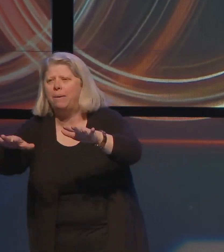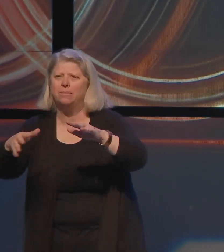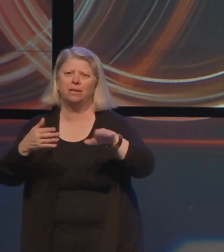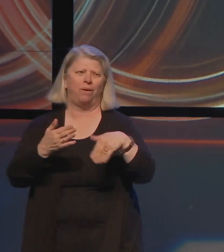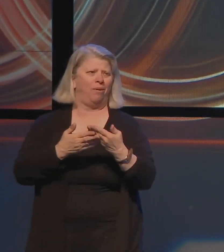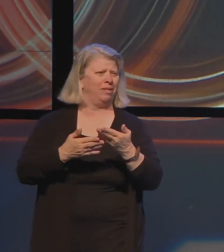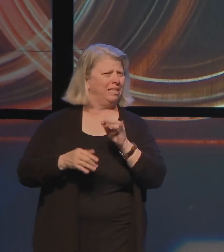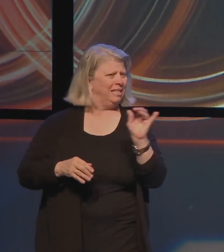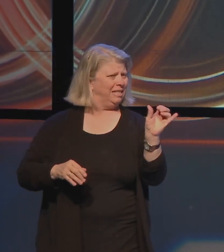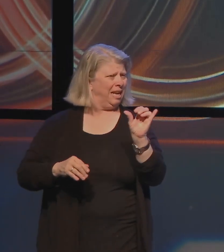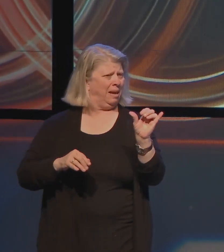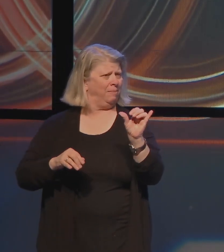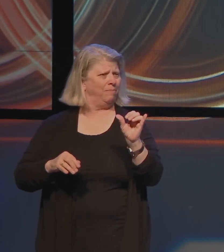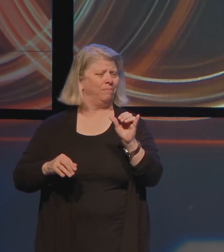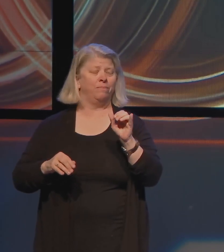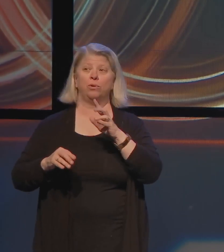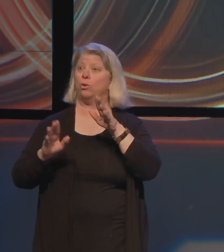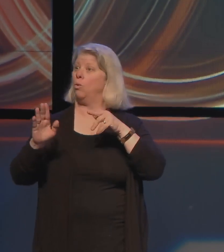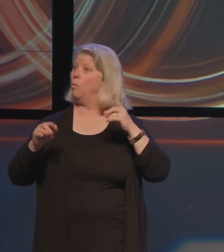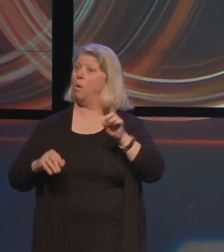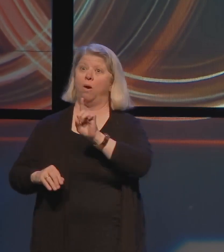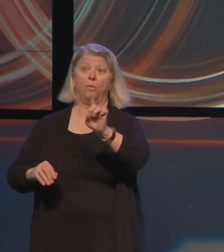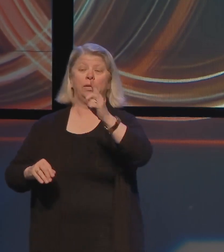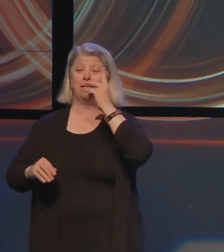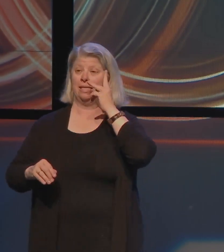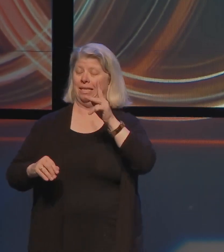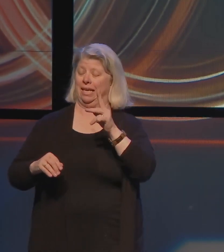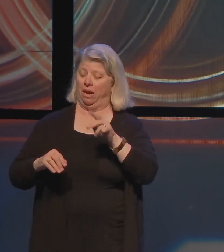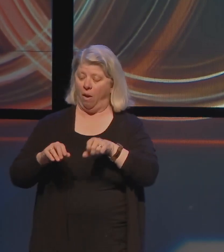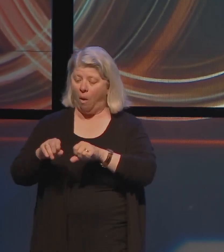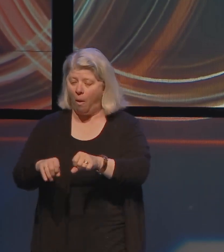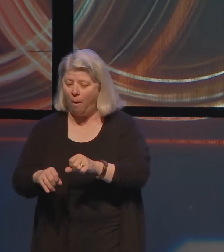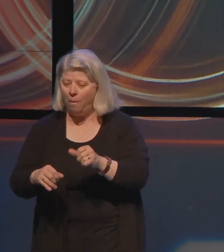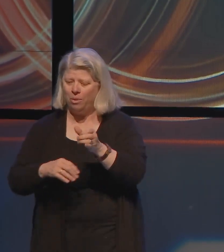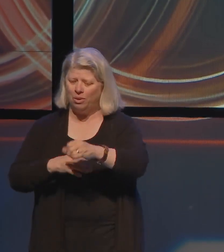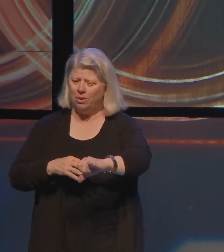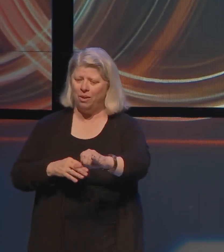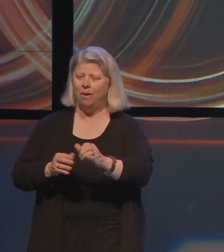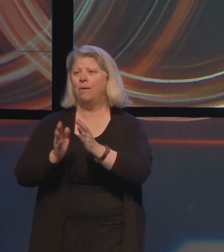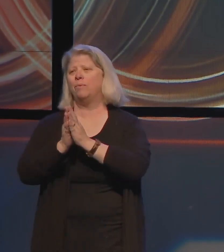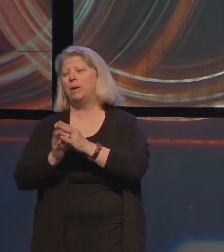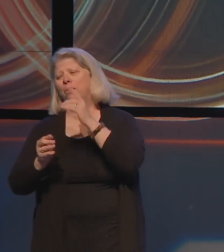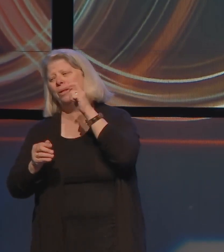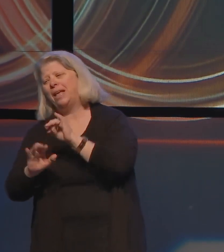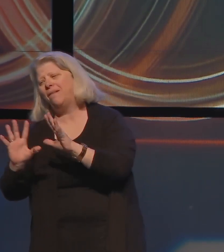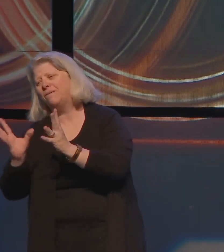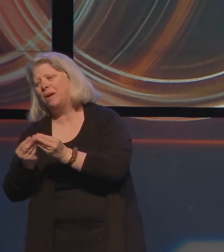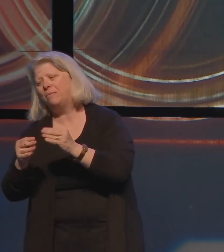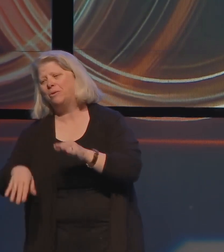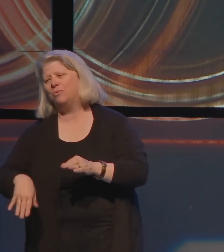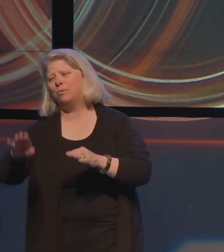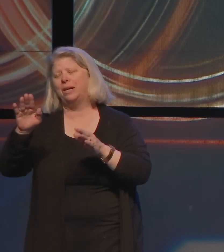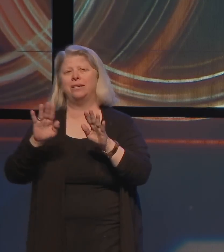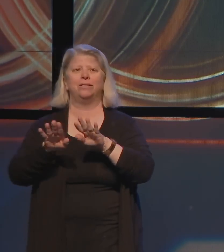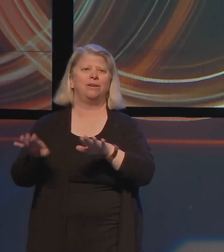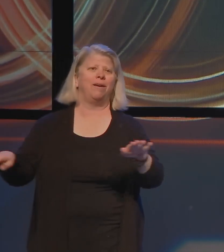same thing. But you can walk around, and if you see a little tricycle in a yard, you can pray for wisdom for that family that's raising a